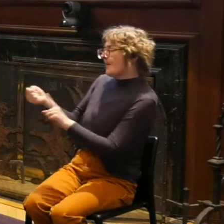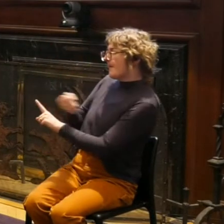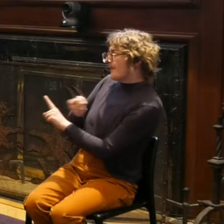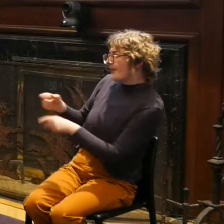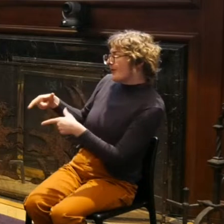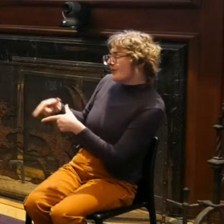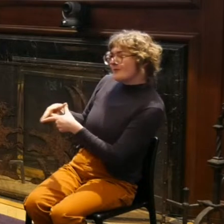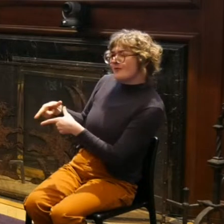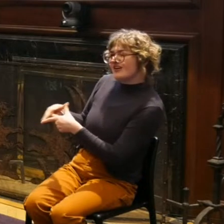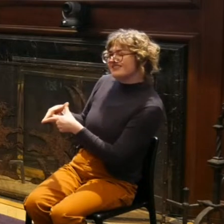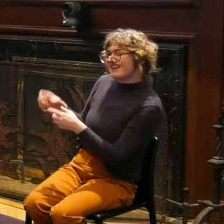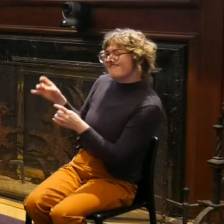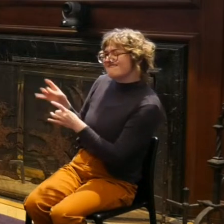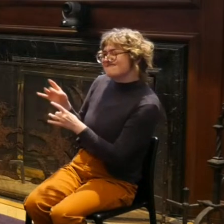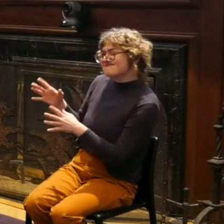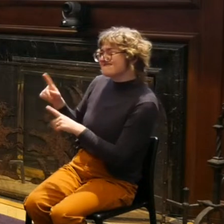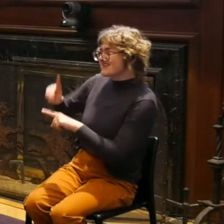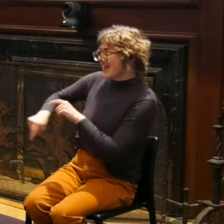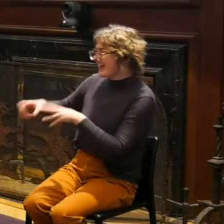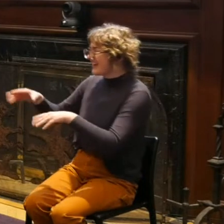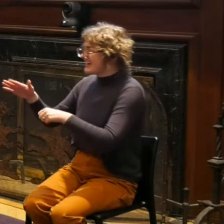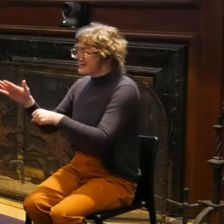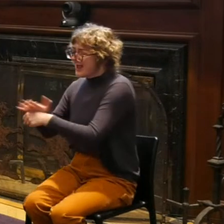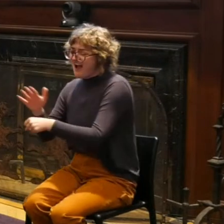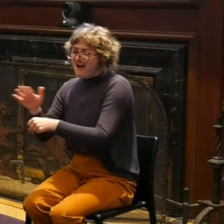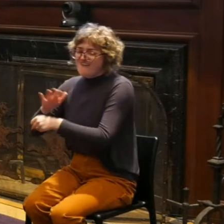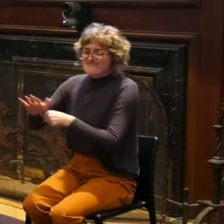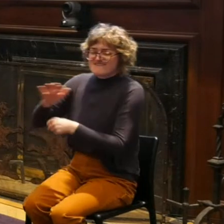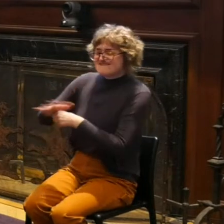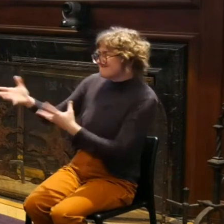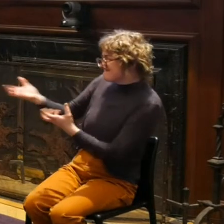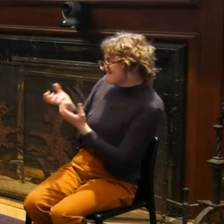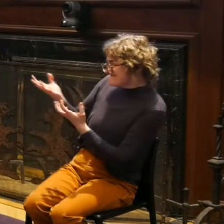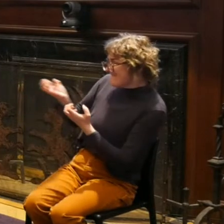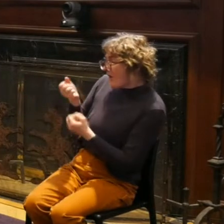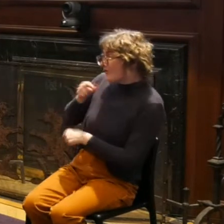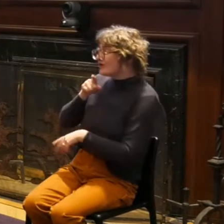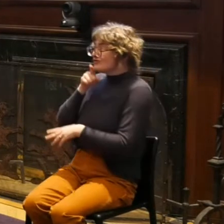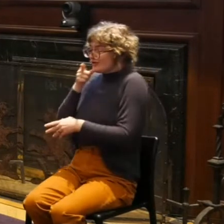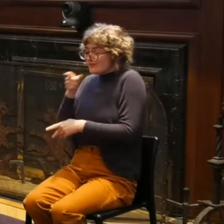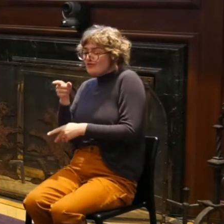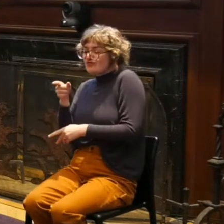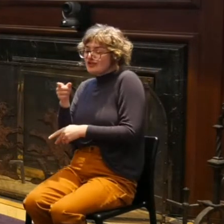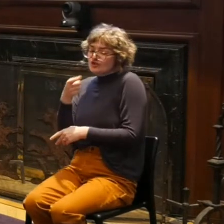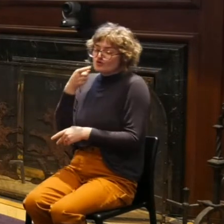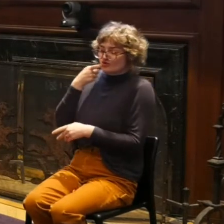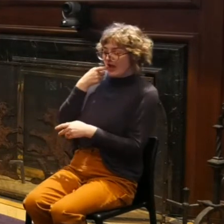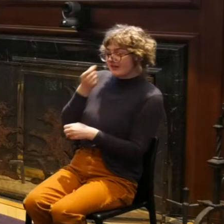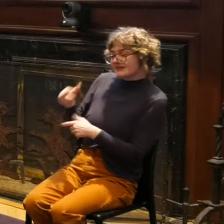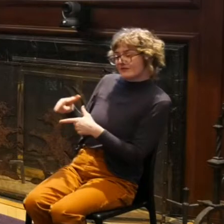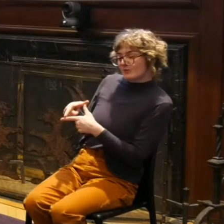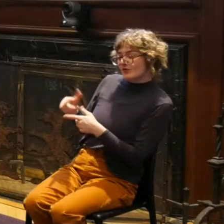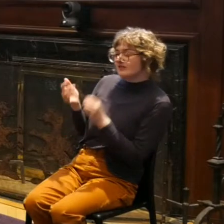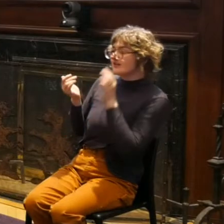pussy that you can't get enough of, that you are, let's keep it real, jealous of.